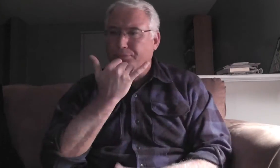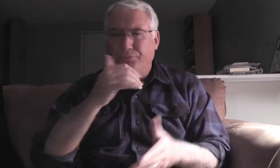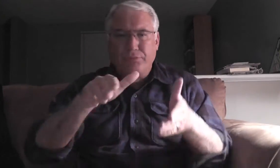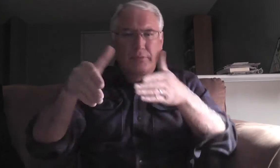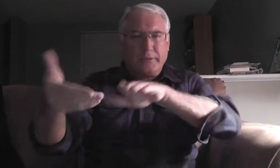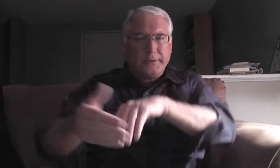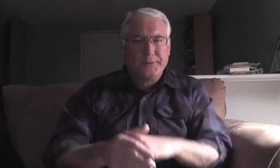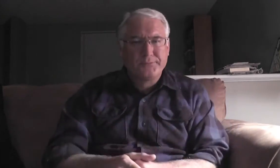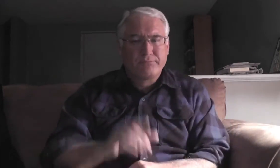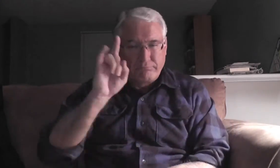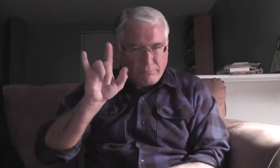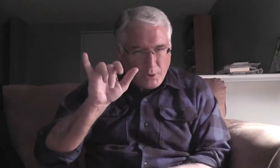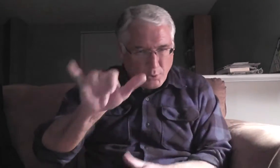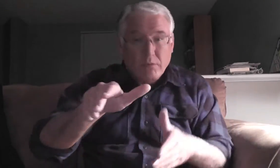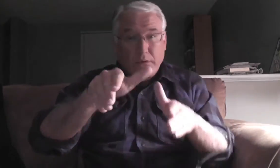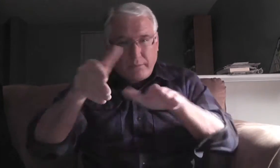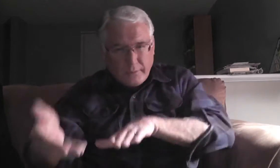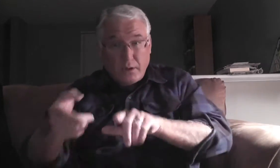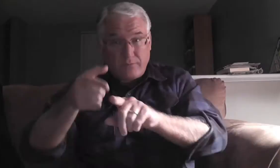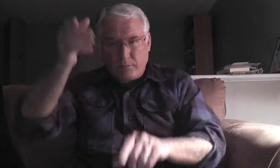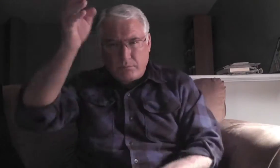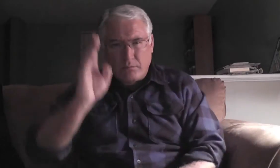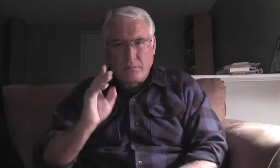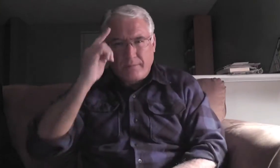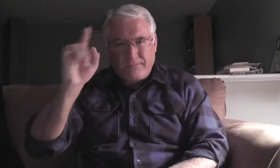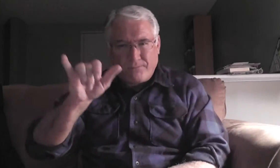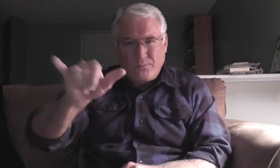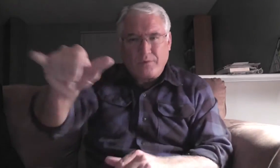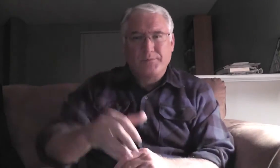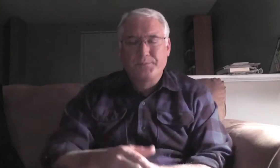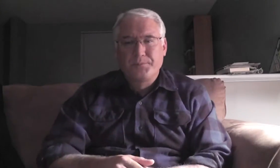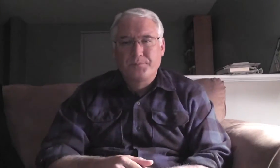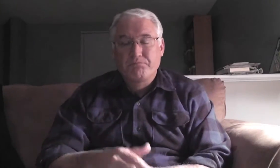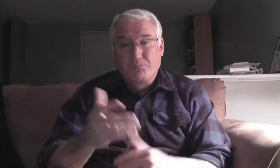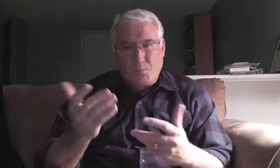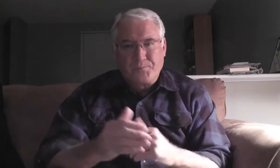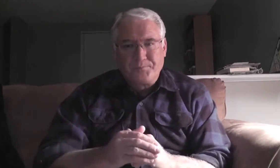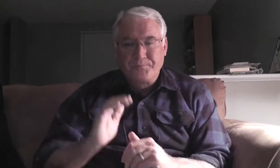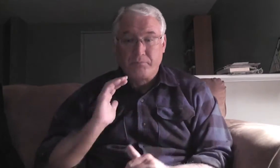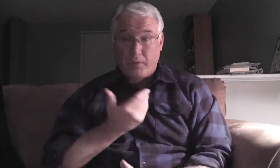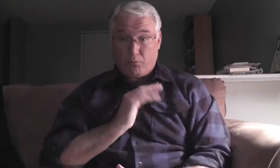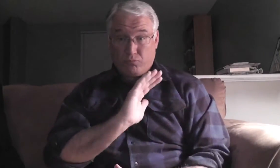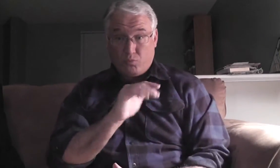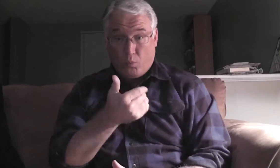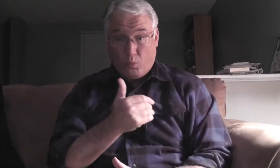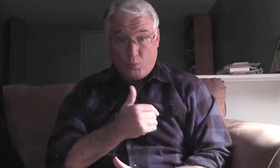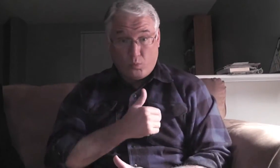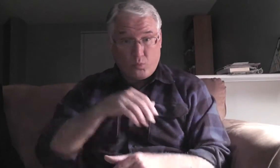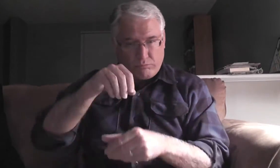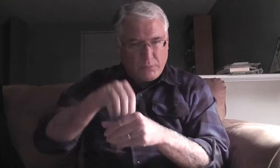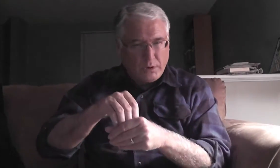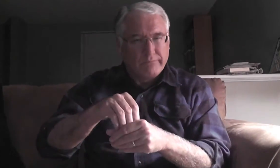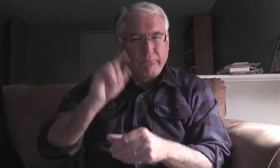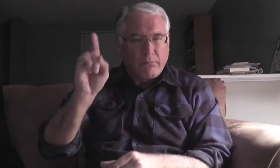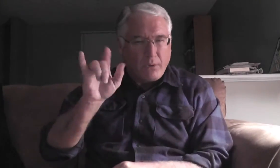just proceed on to death, eternal death, separation from God eternally, well, then our